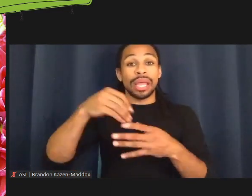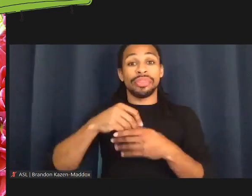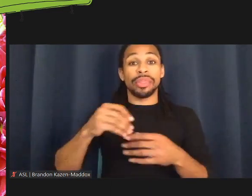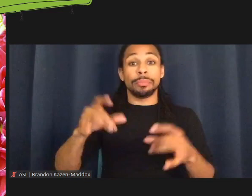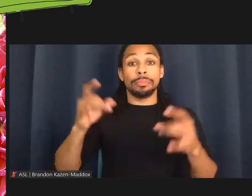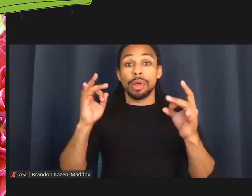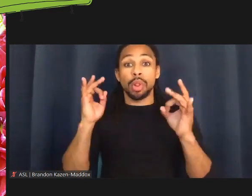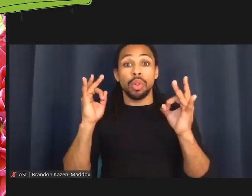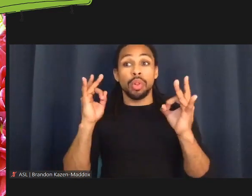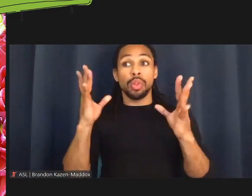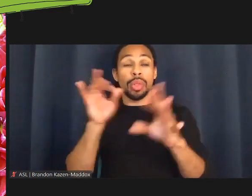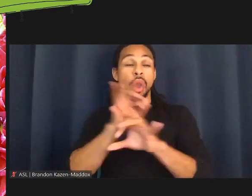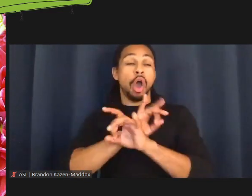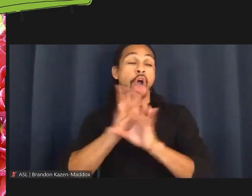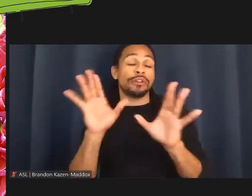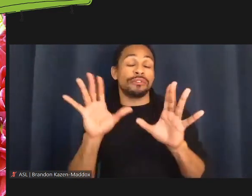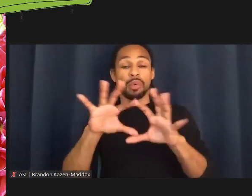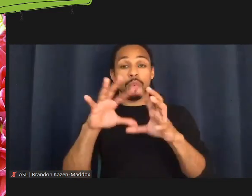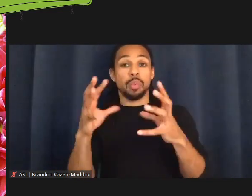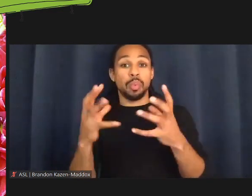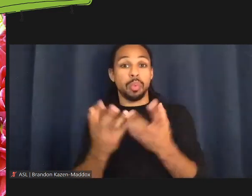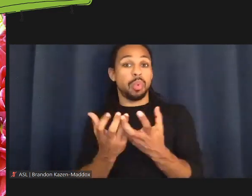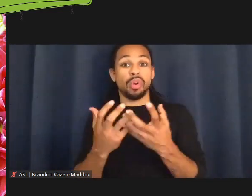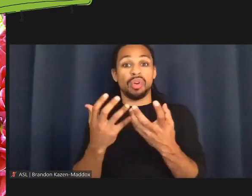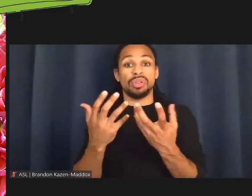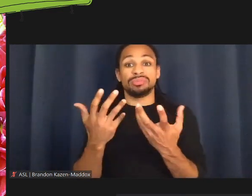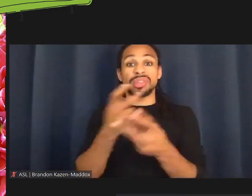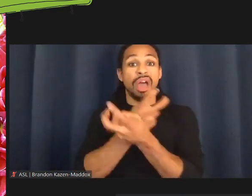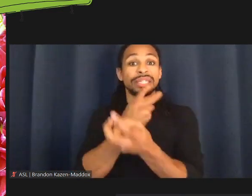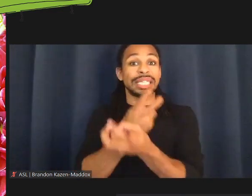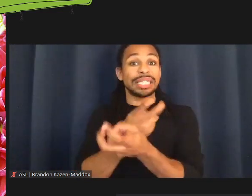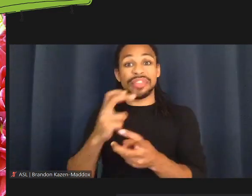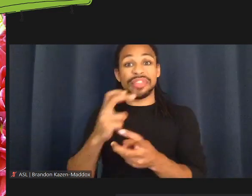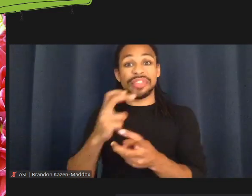Why does the sound of laughter